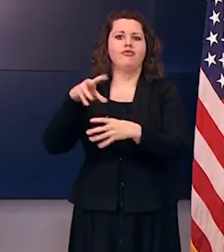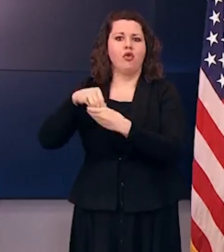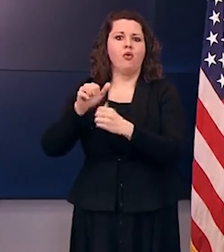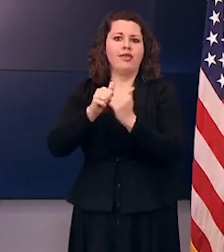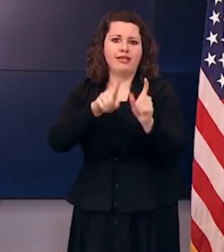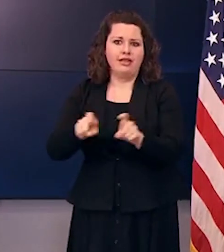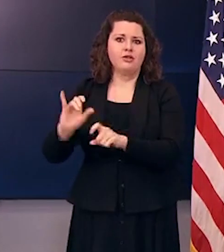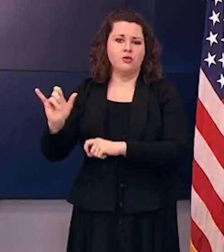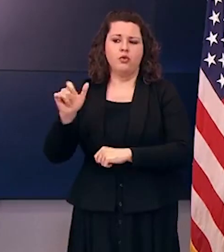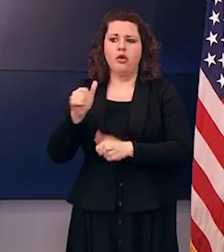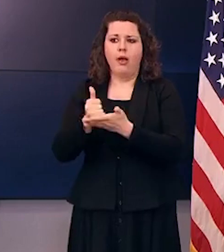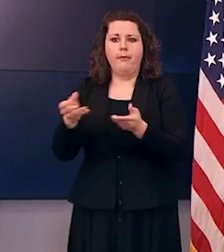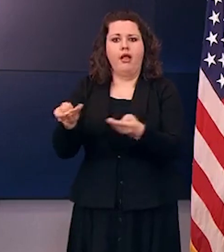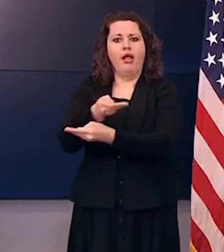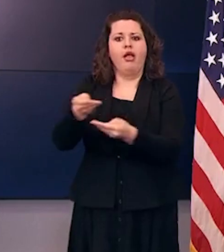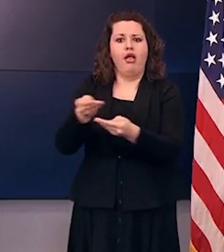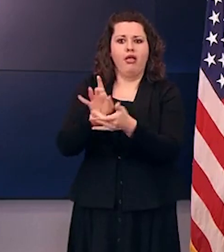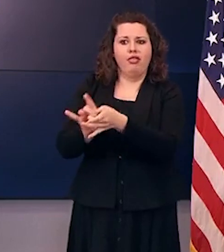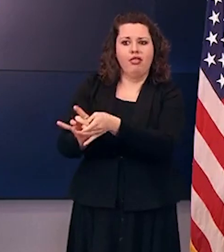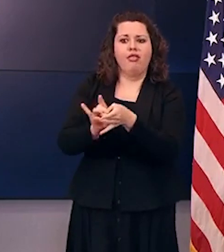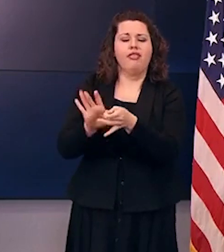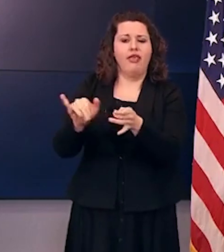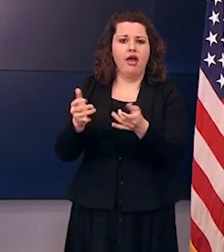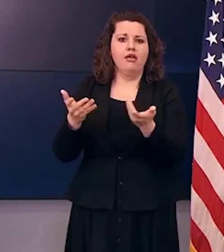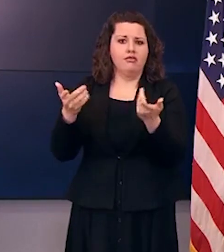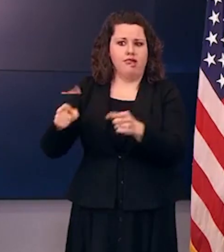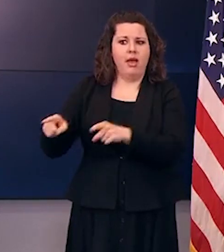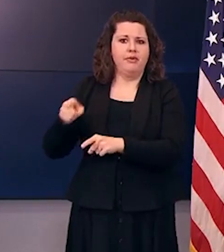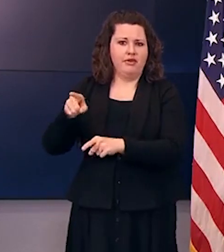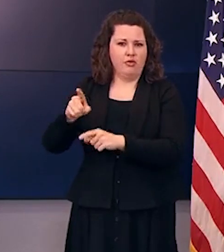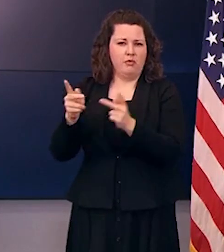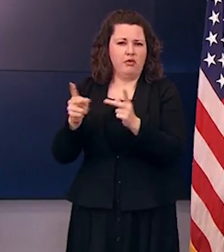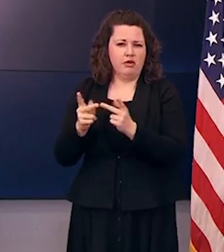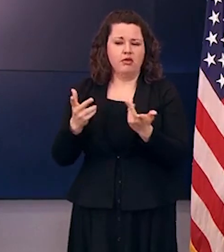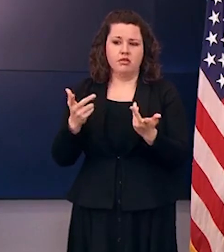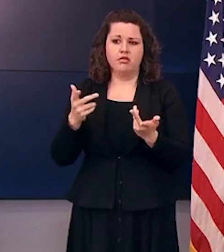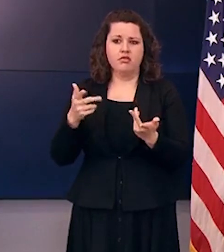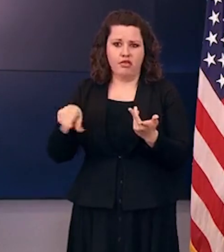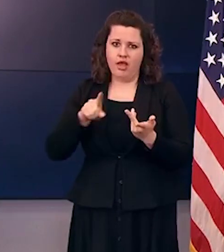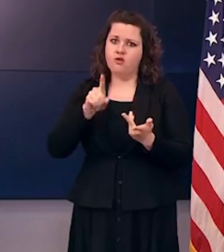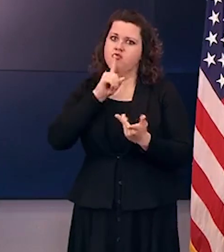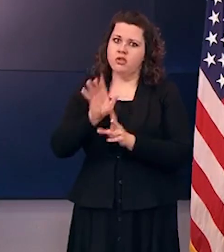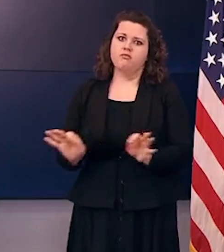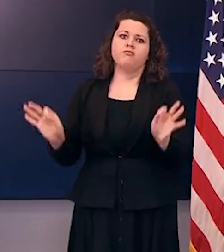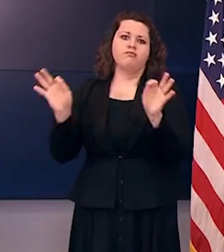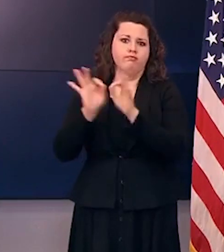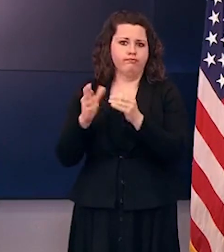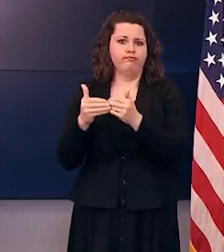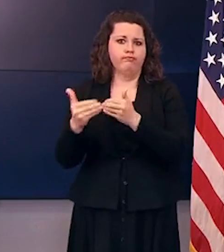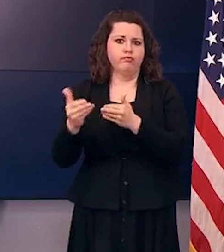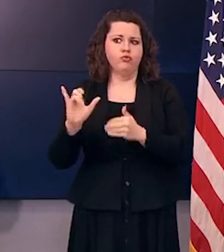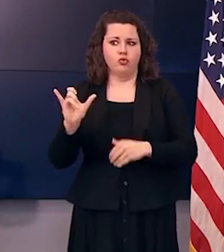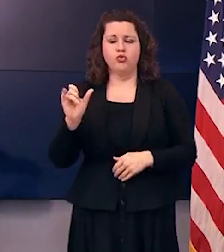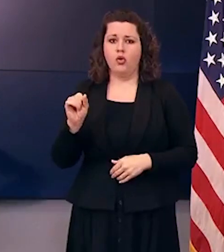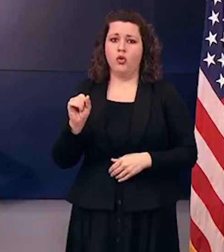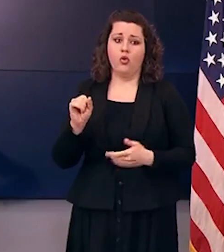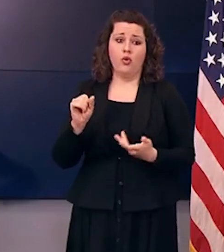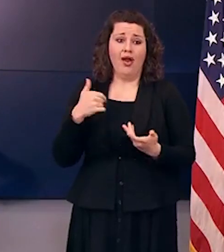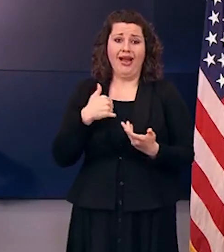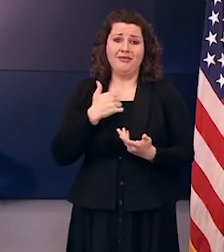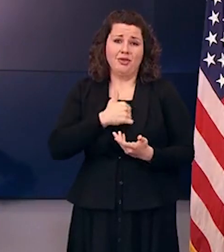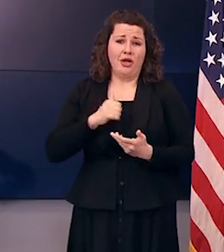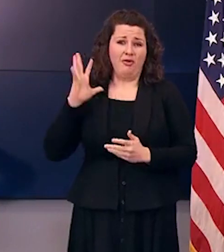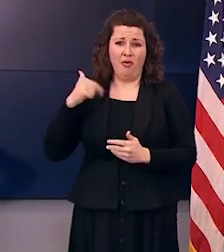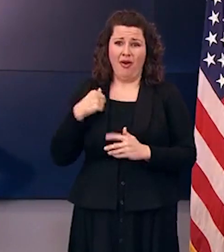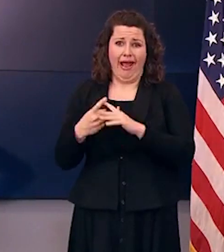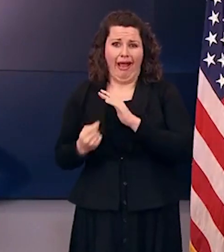they're helping coordinate a lot of the interaction that's taking place at these sites and will be very, very instrumental moving forward too. So I inadvertently left them out, and